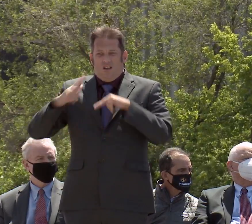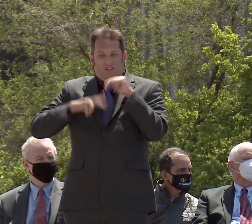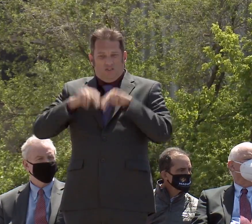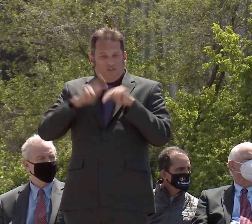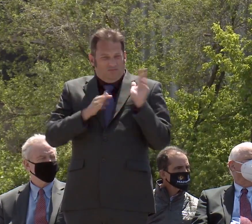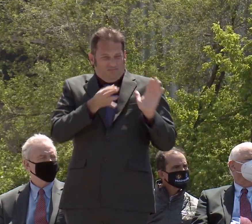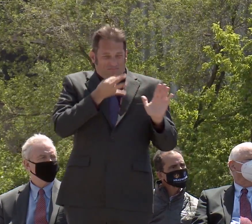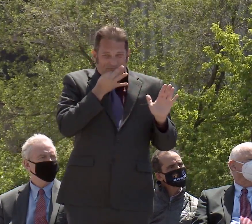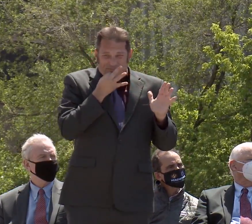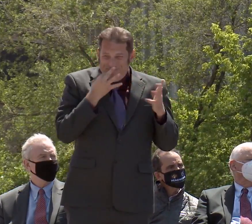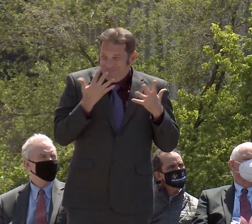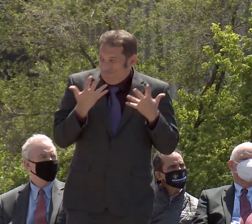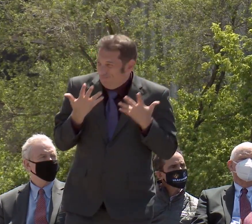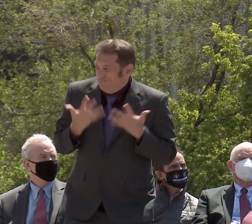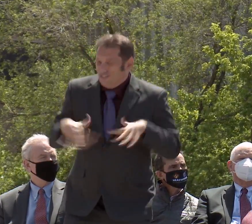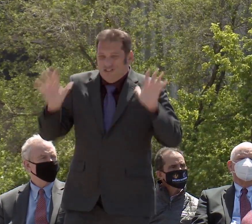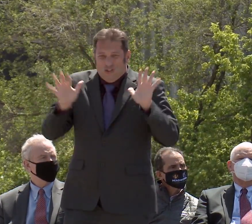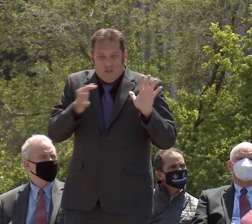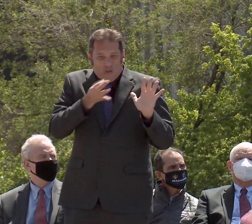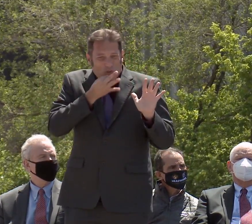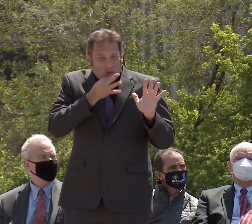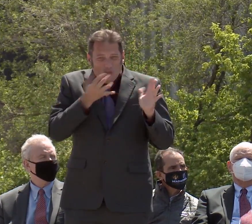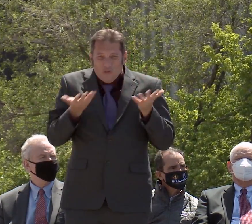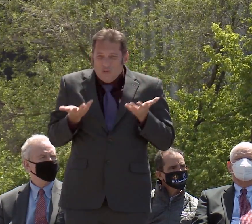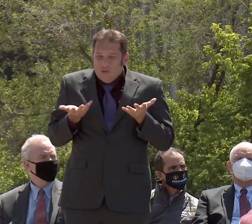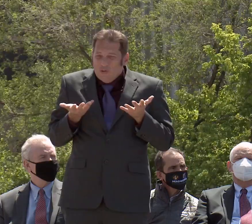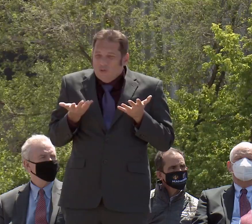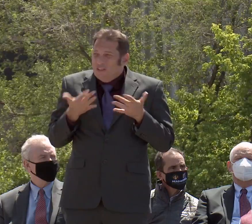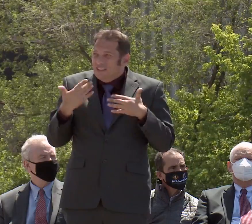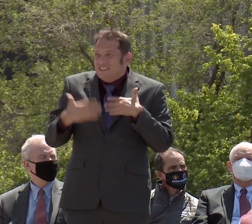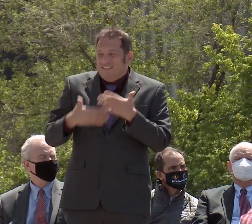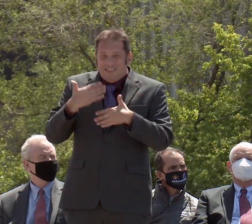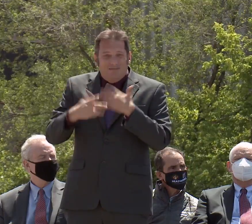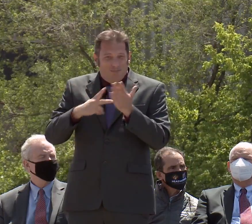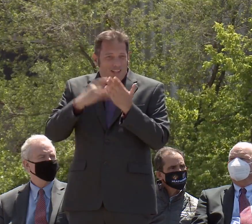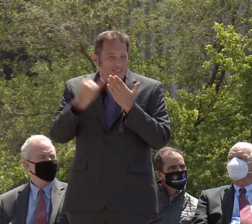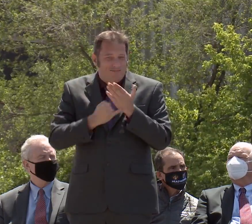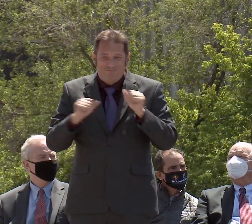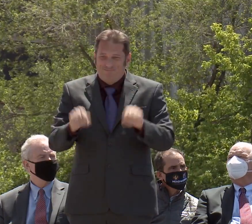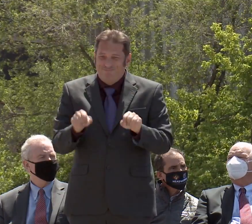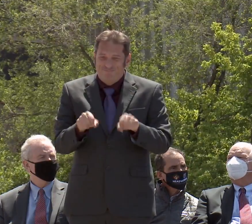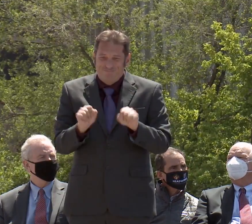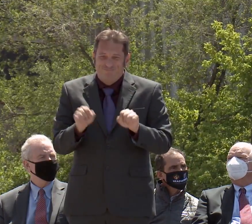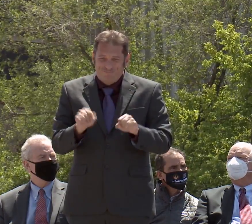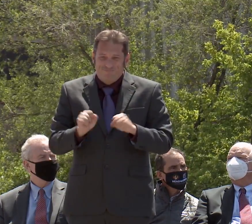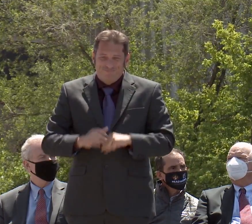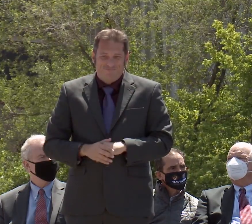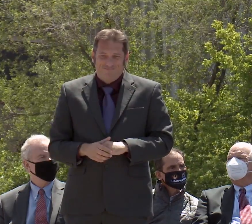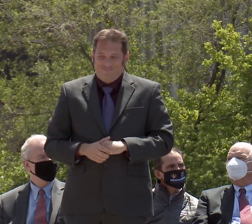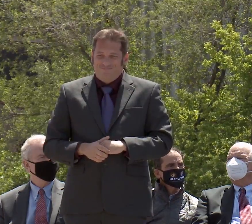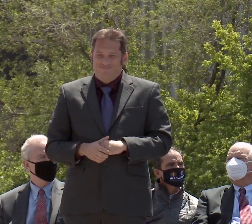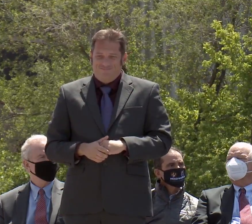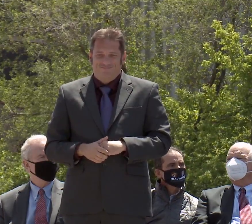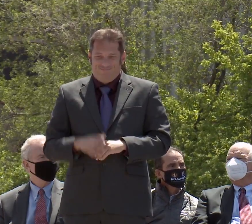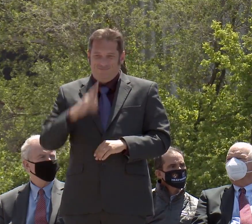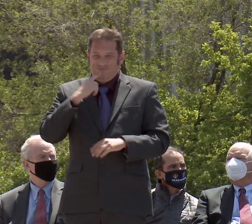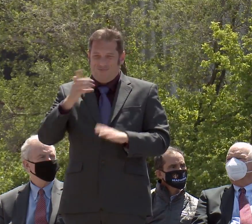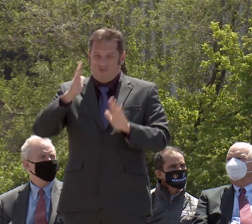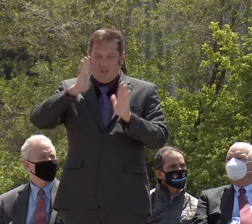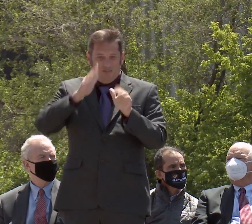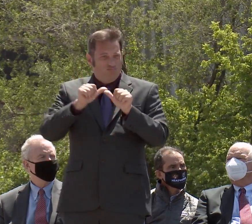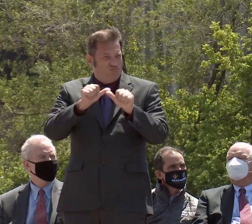this long-awaited project. The Back River Wastewater Treatment Plant operates, as we know, 24 hours a